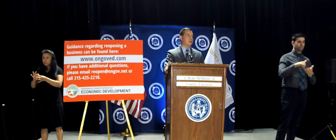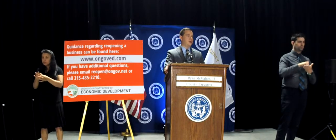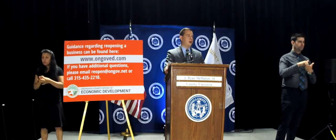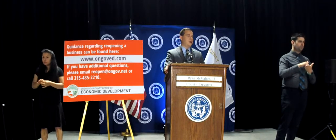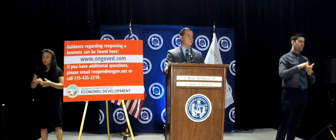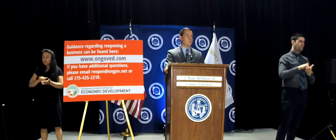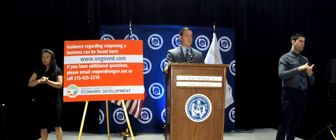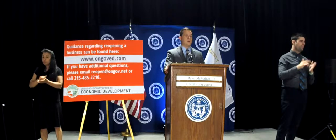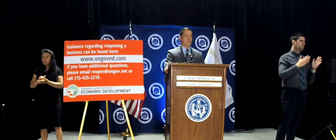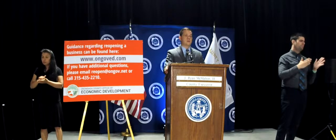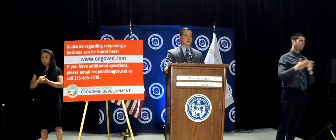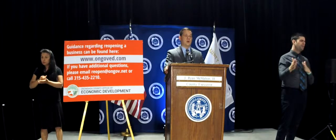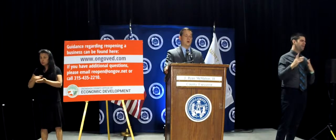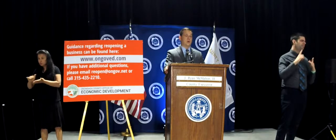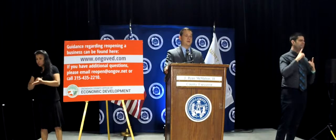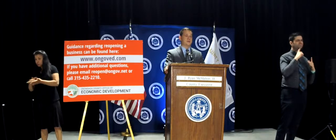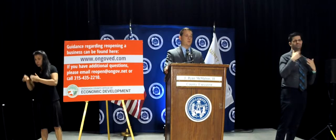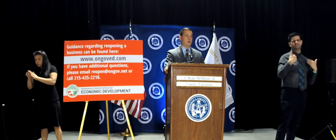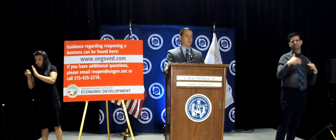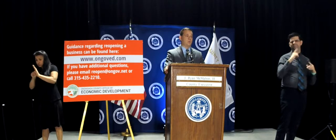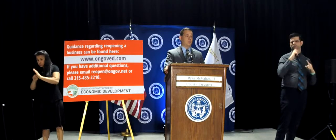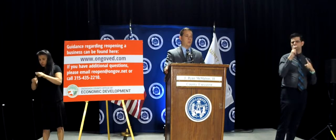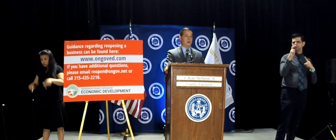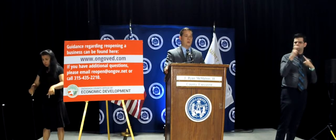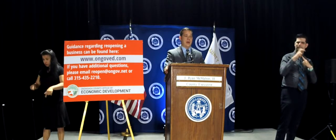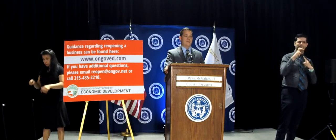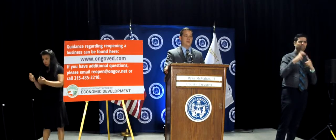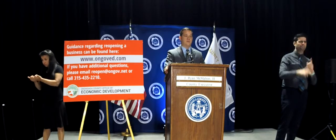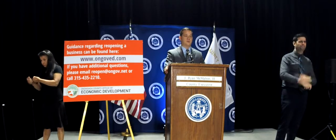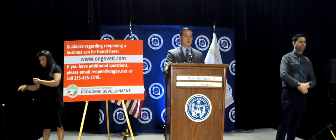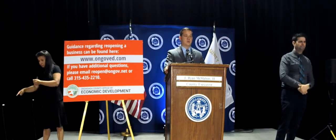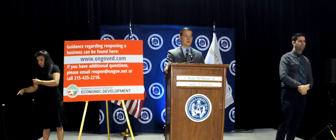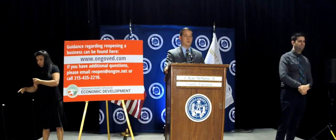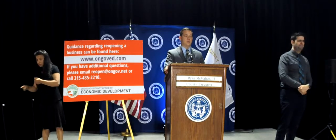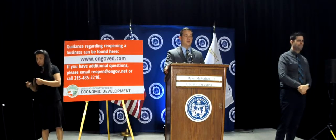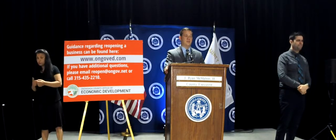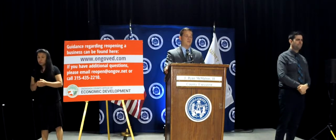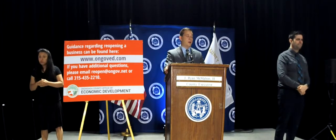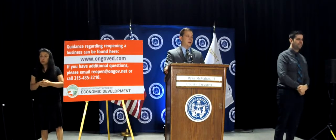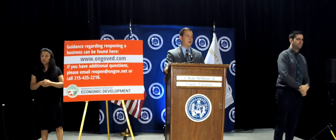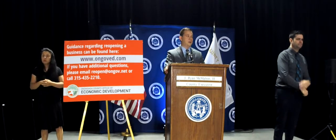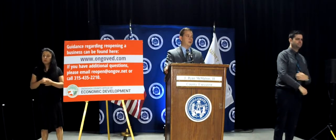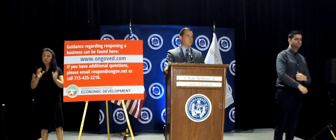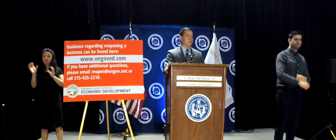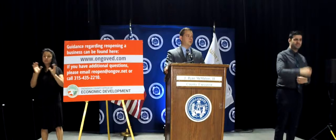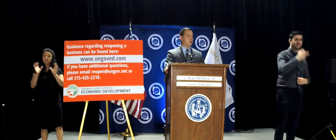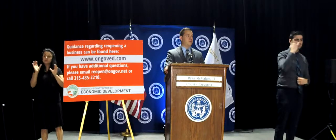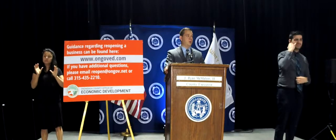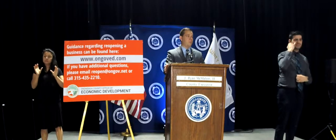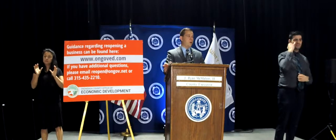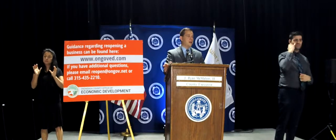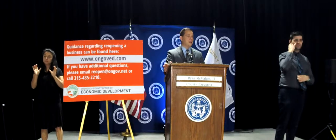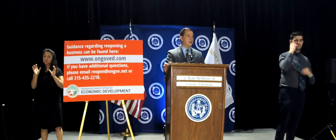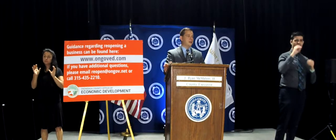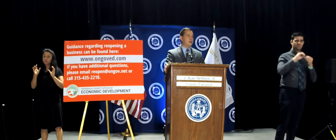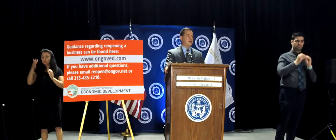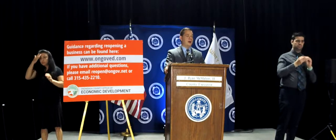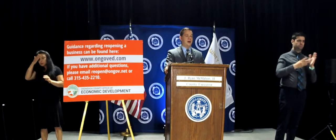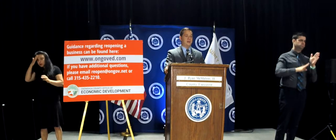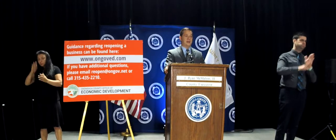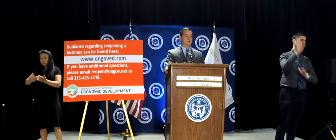that. What's going to hurt us is when we don't have the infrastructure or the ability to fight it because we don't have any more